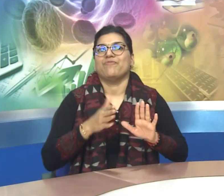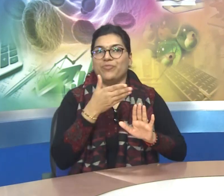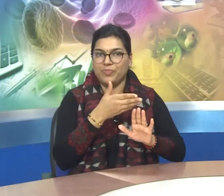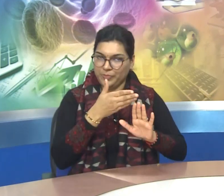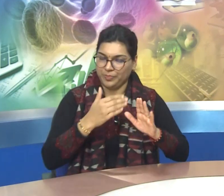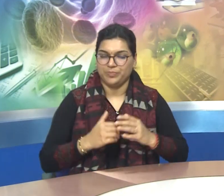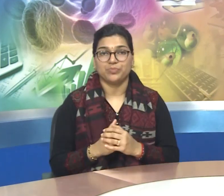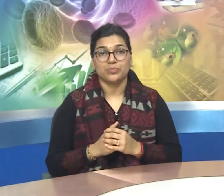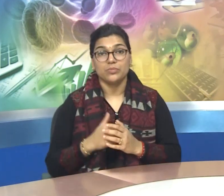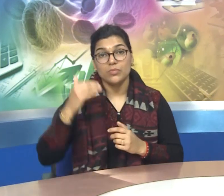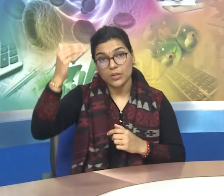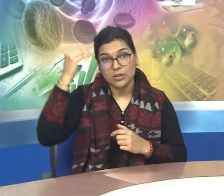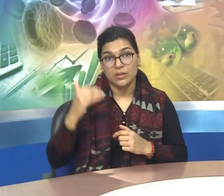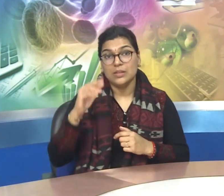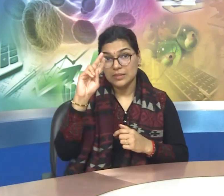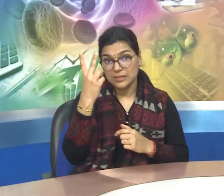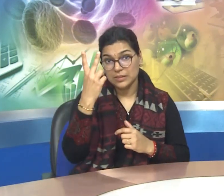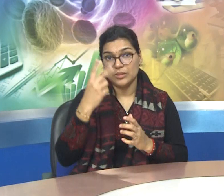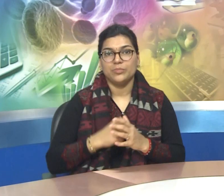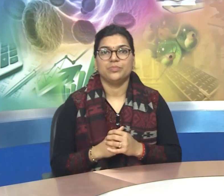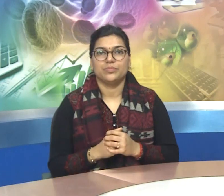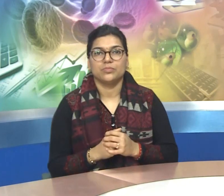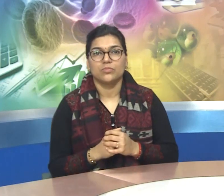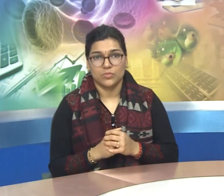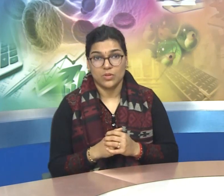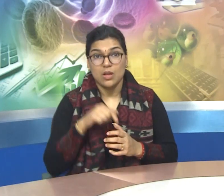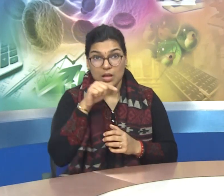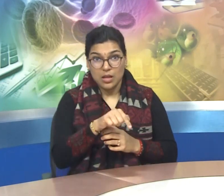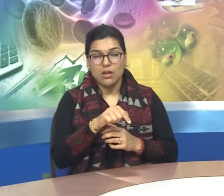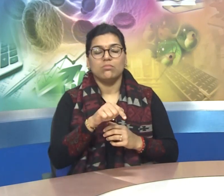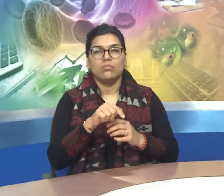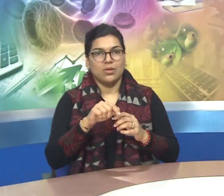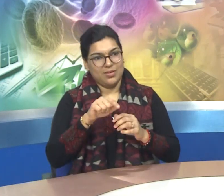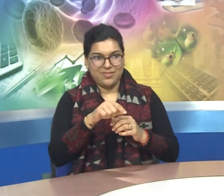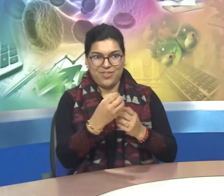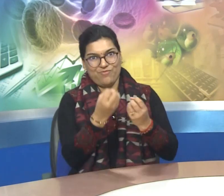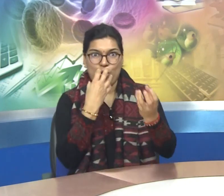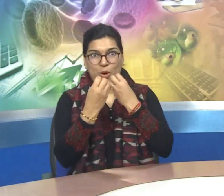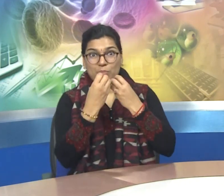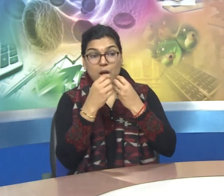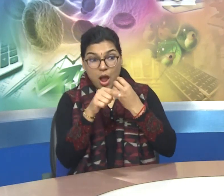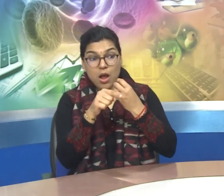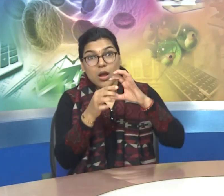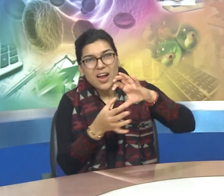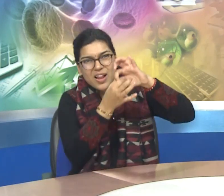Point number 2 explains that these sources provide